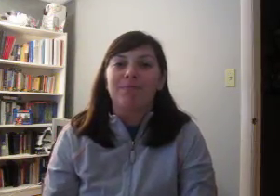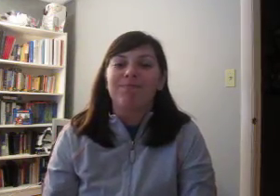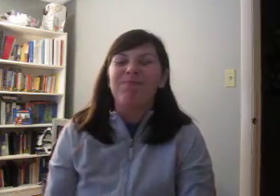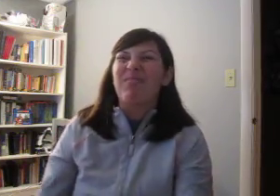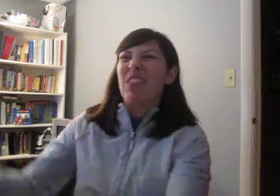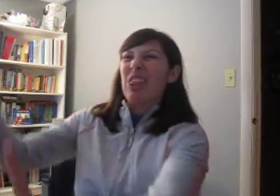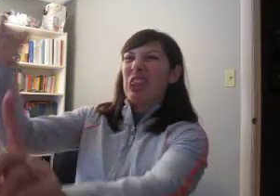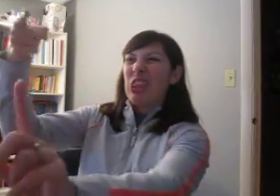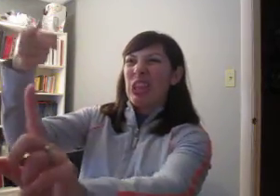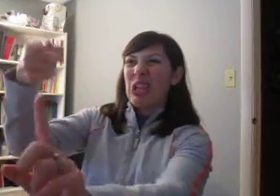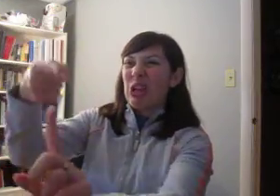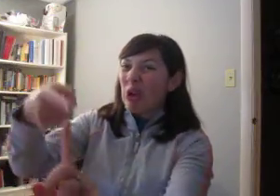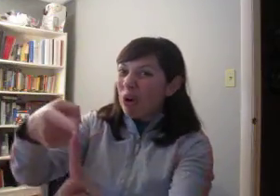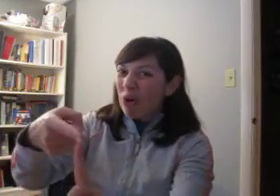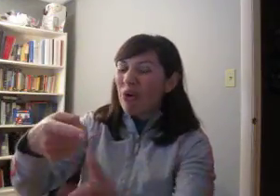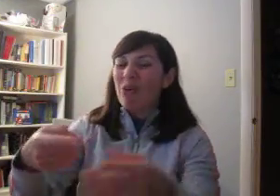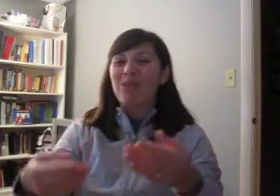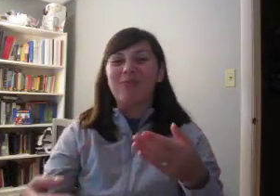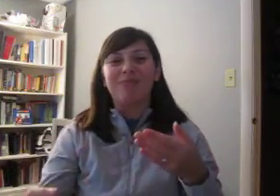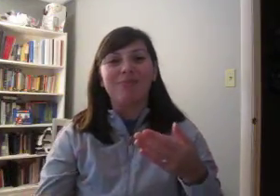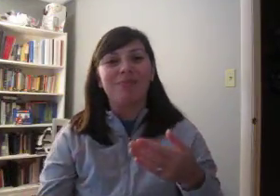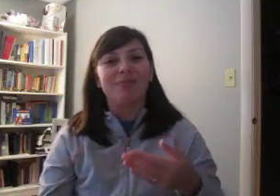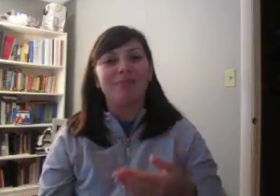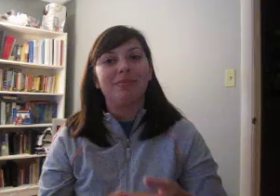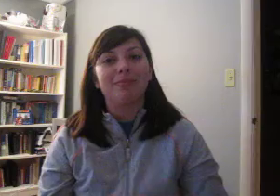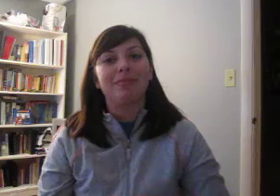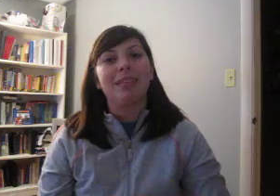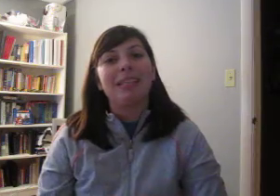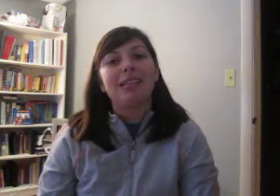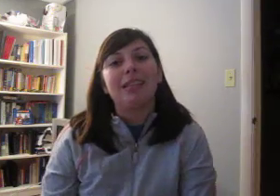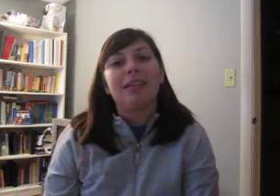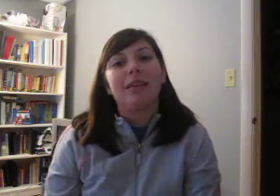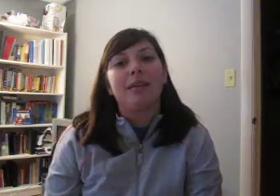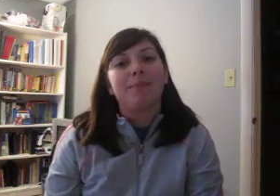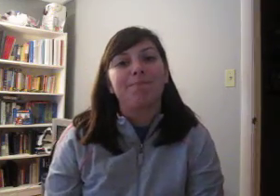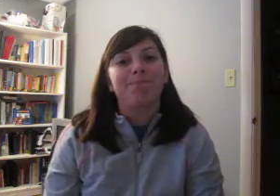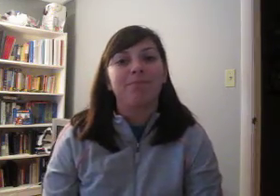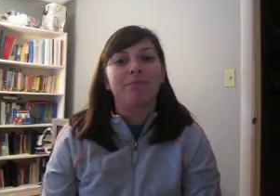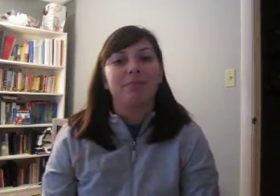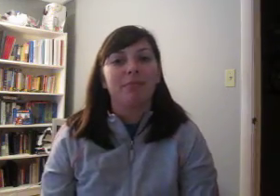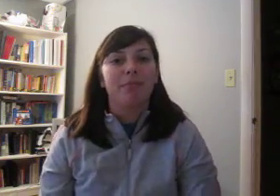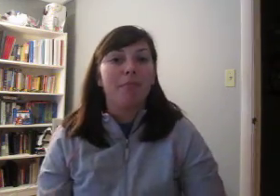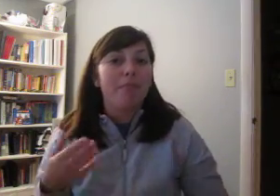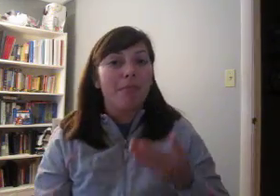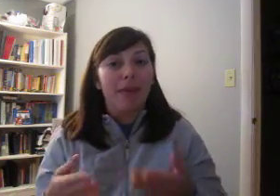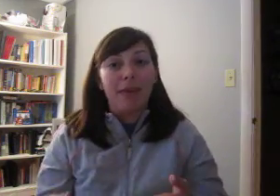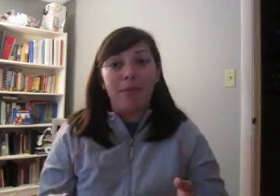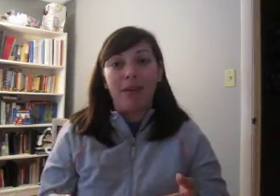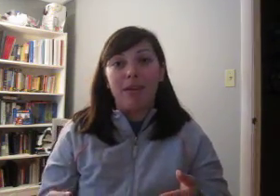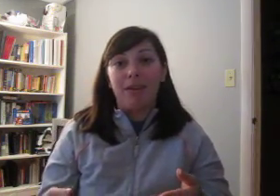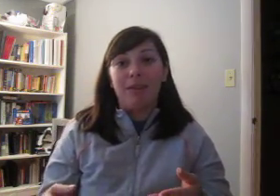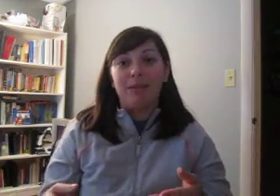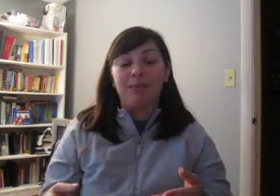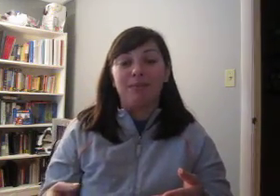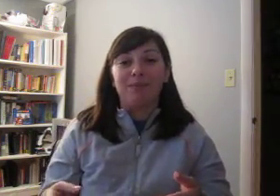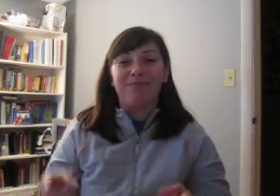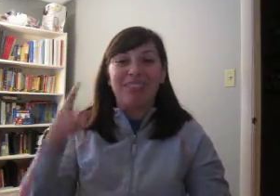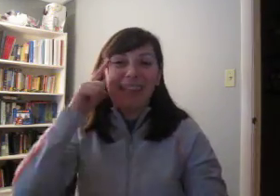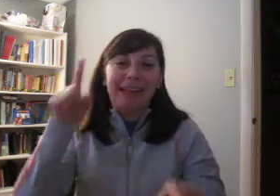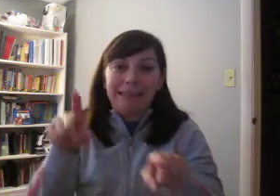they might just want to agree with the president because they don't want to get him mad. So if that happens, it will obviously alter